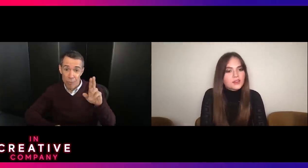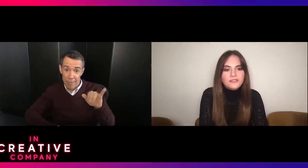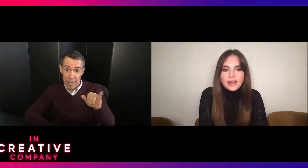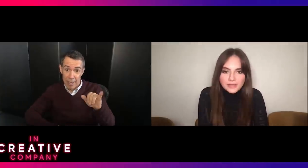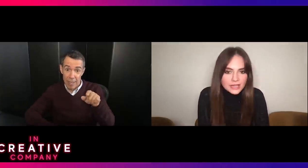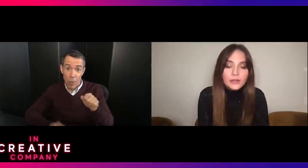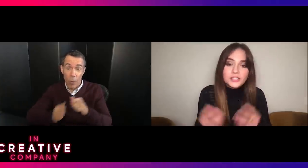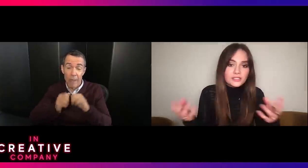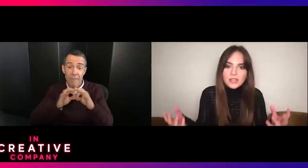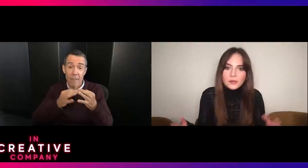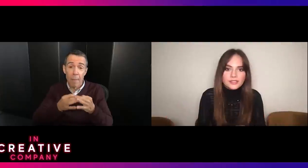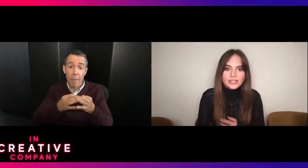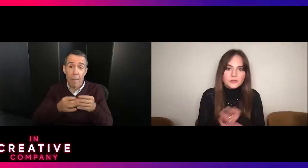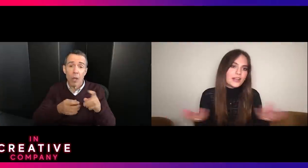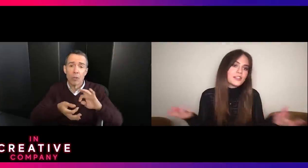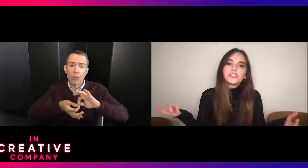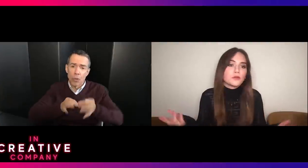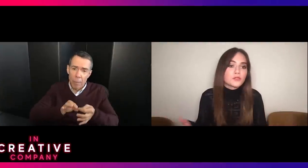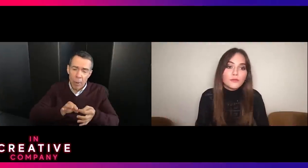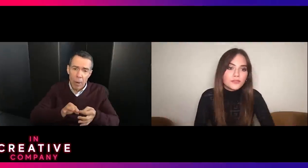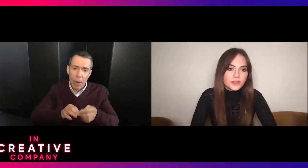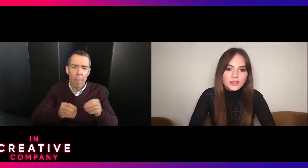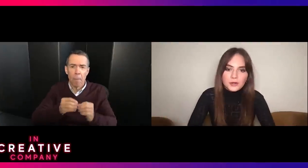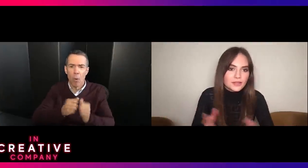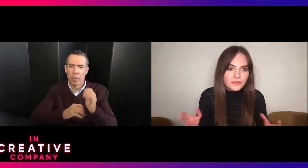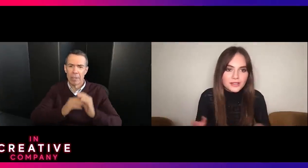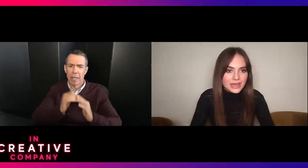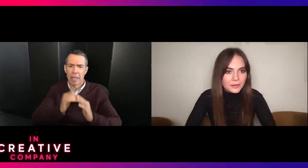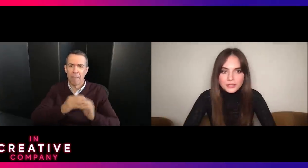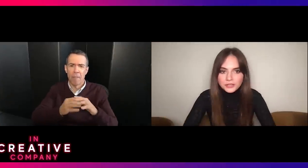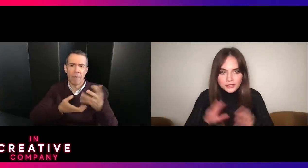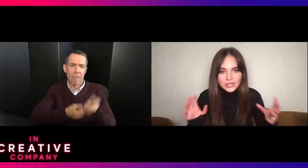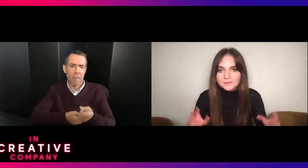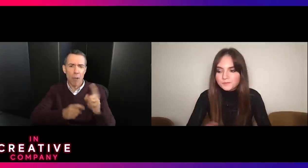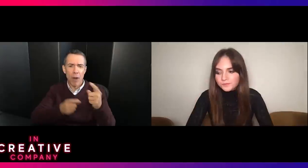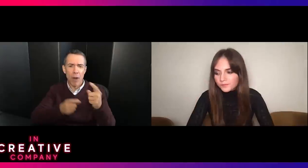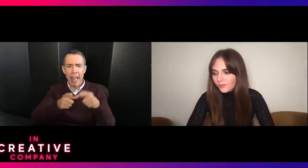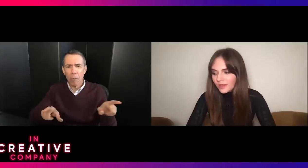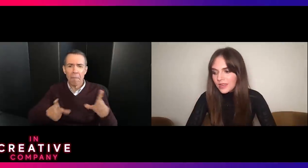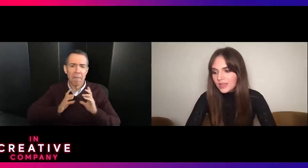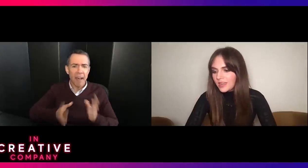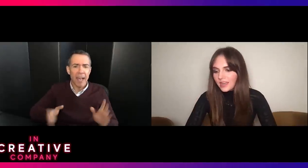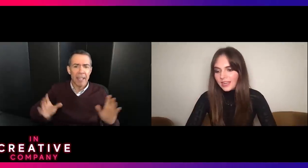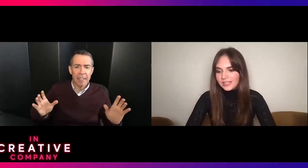when she's with her family and when she's interpreting, it's where she's most confident. You know, it's her first language and